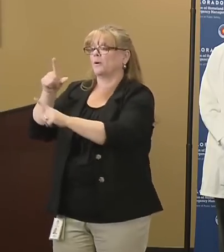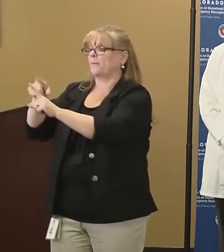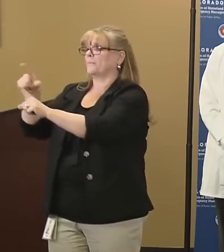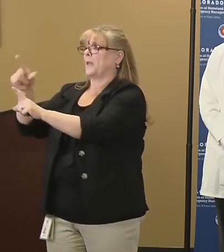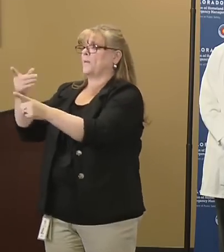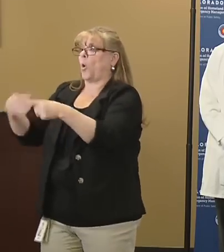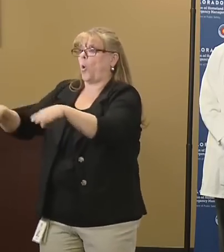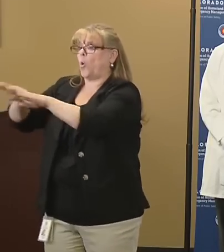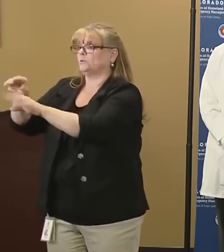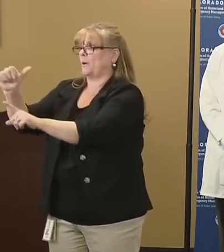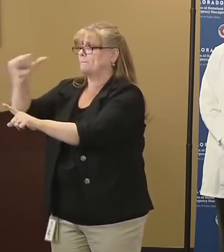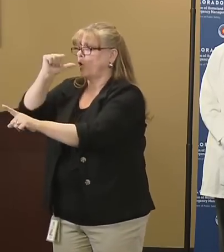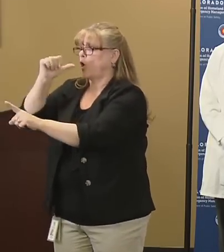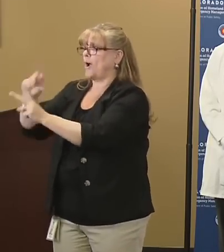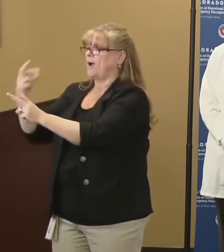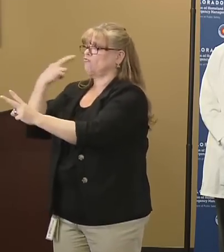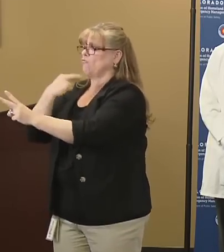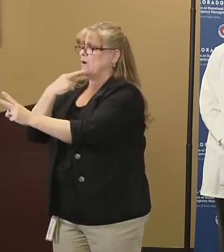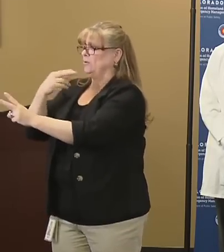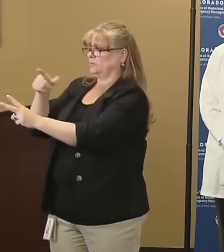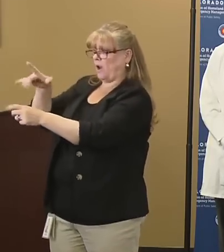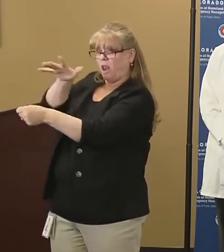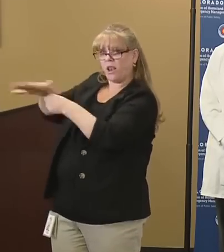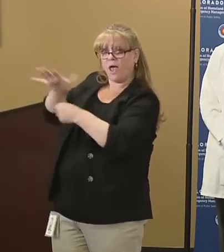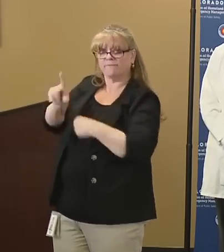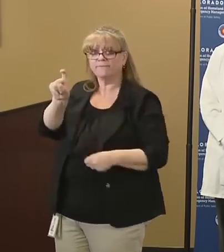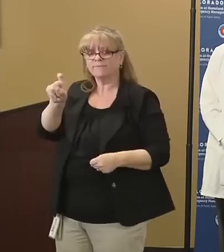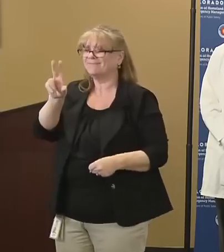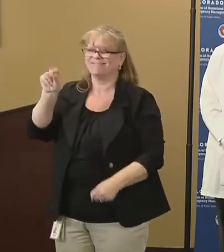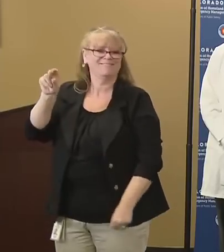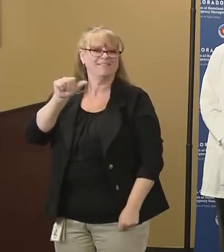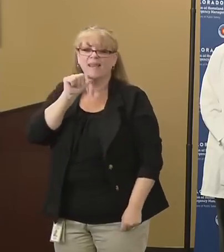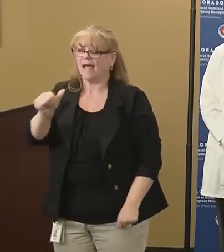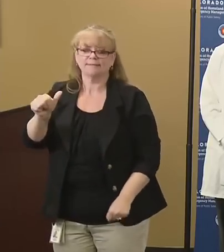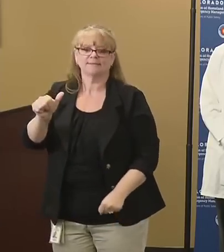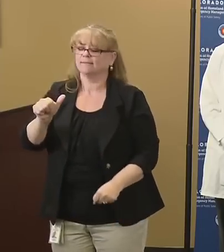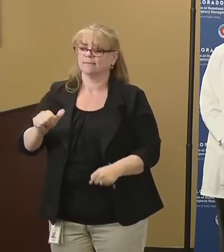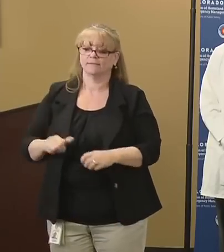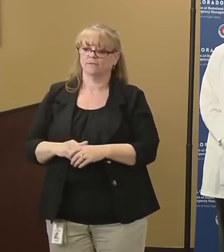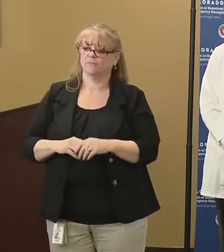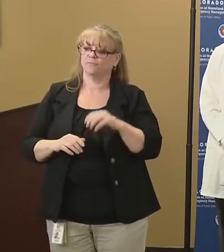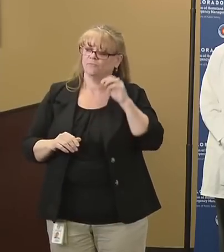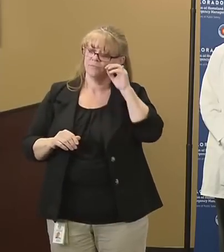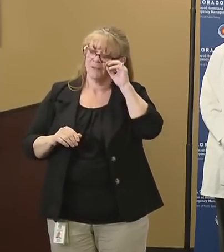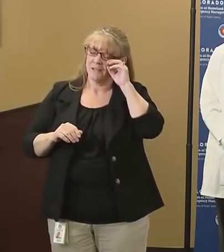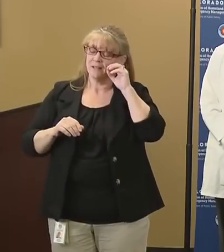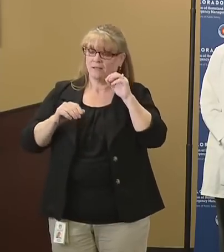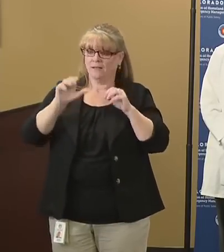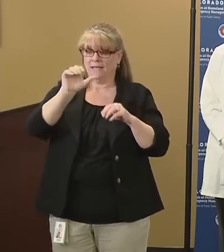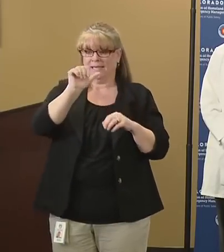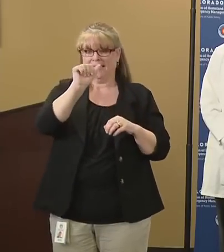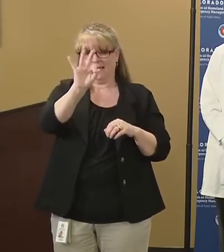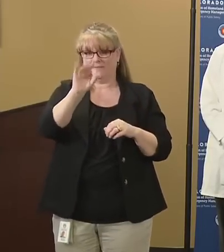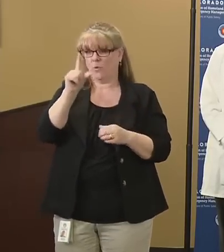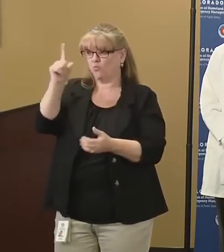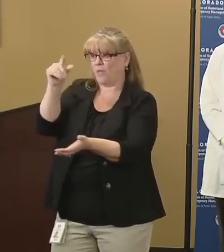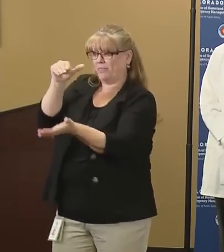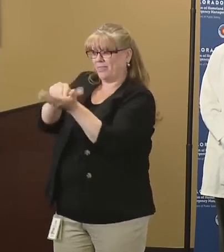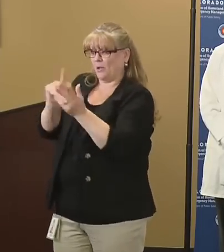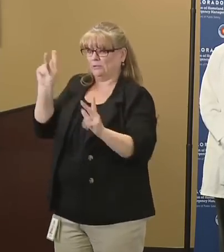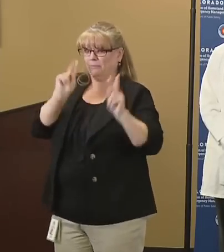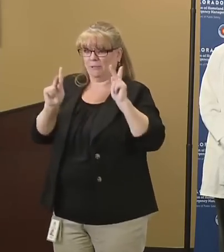people in 5 days, it's 2,000 people. In 10 days, it's 4,000. And